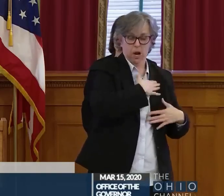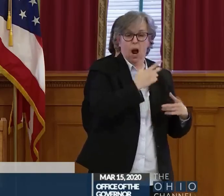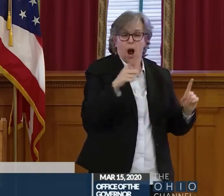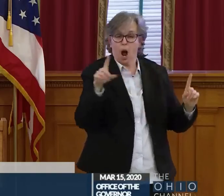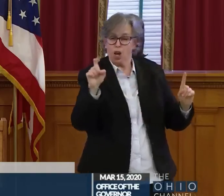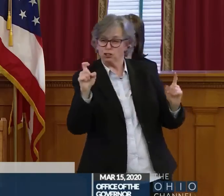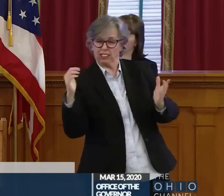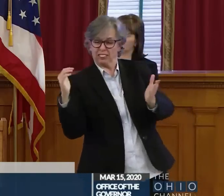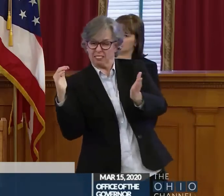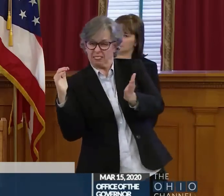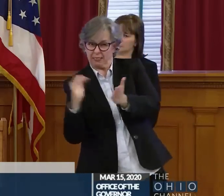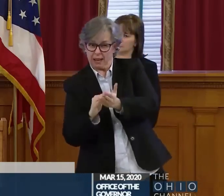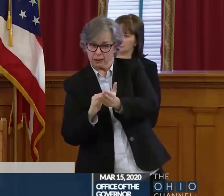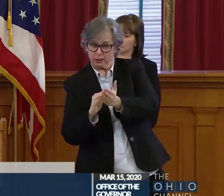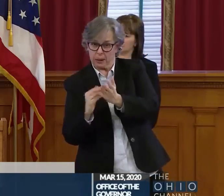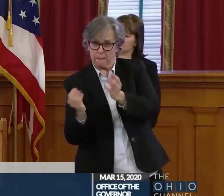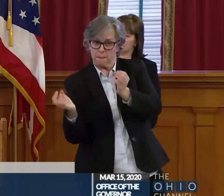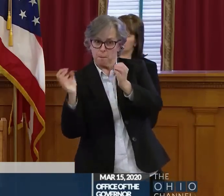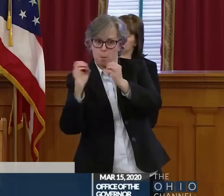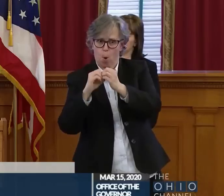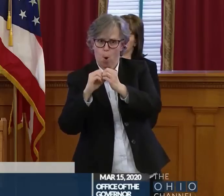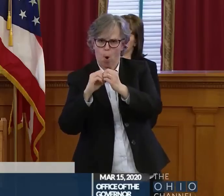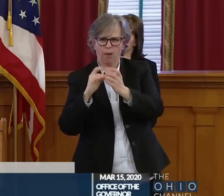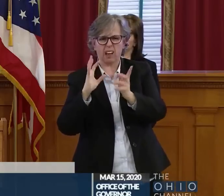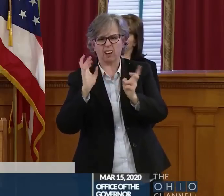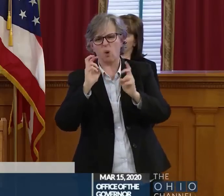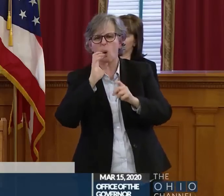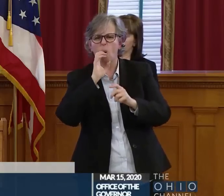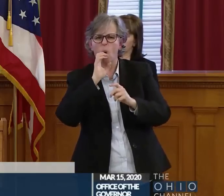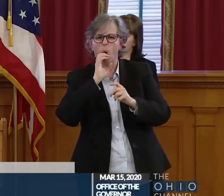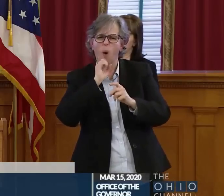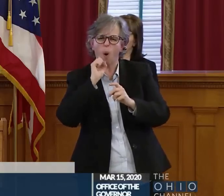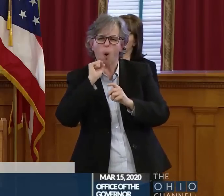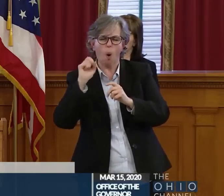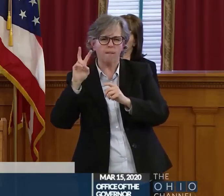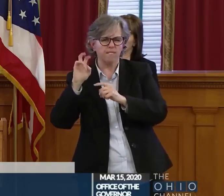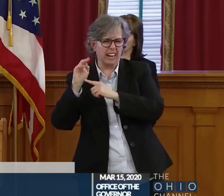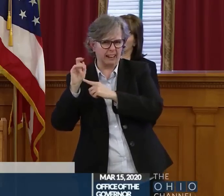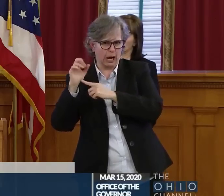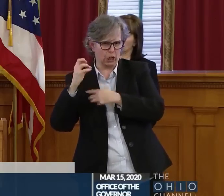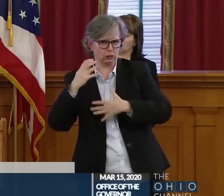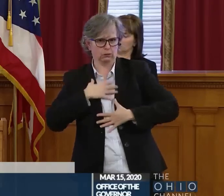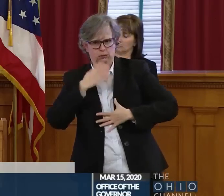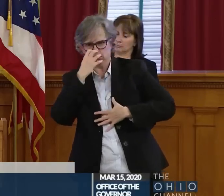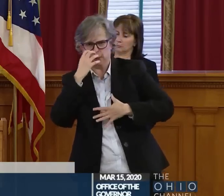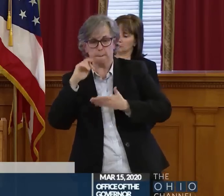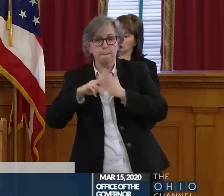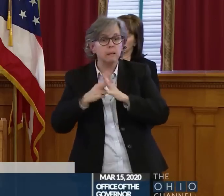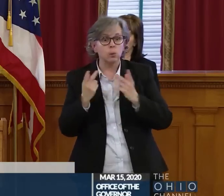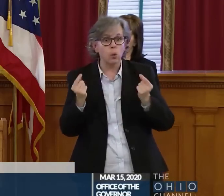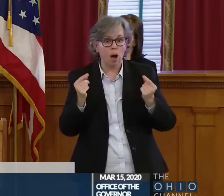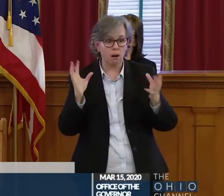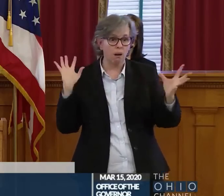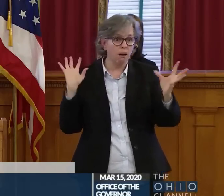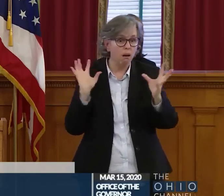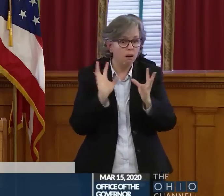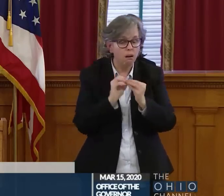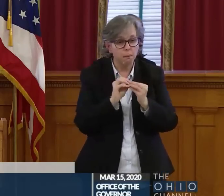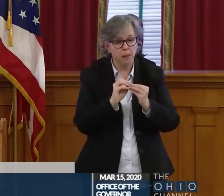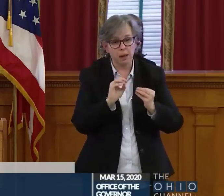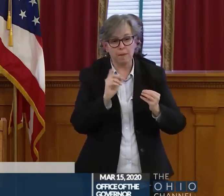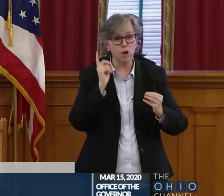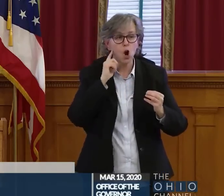this, they're more mechanical, old-school type ventilators. We have in stockpile, I've heard some numbers,